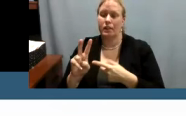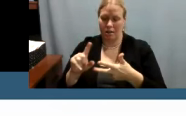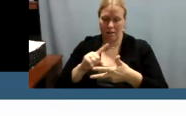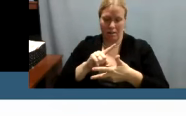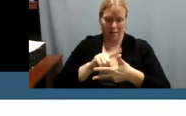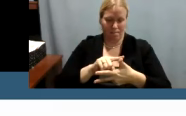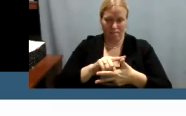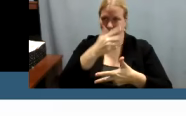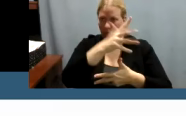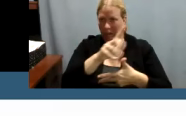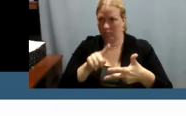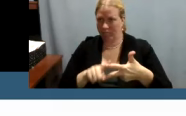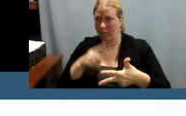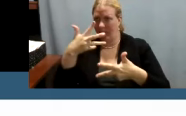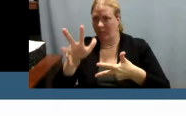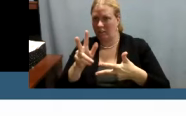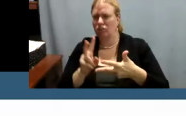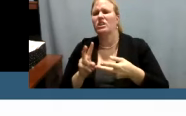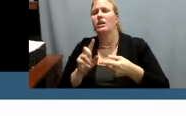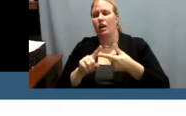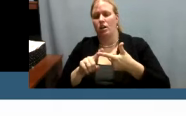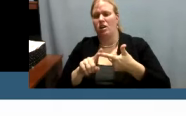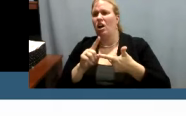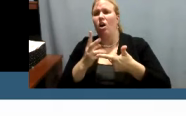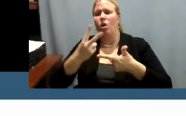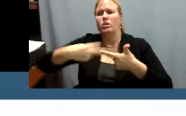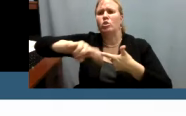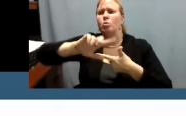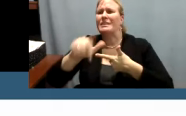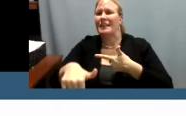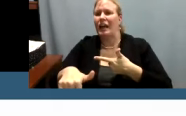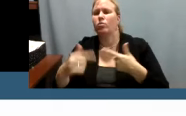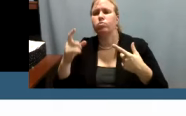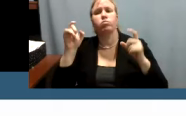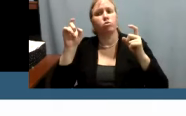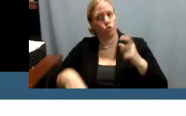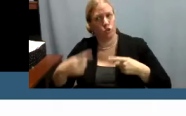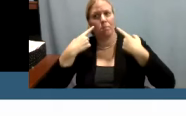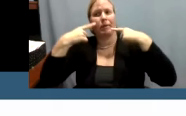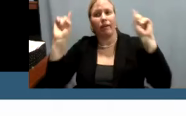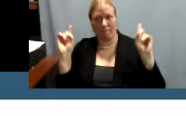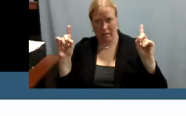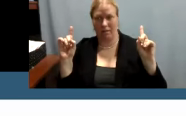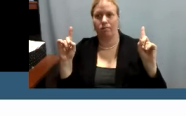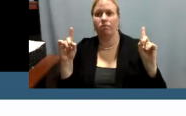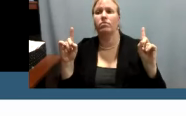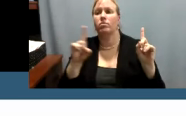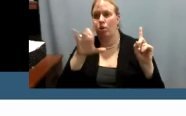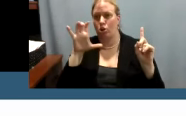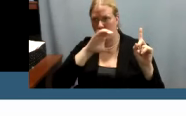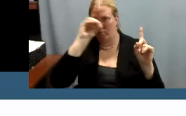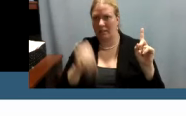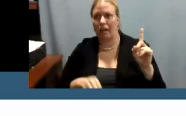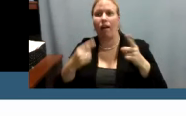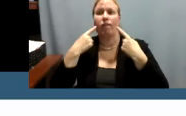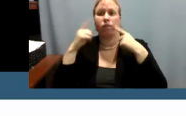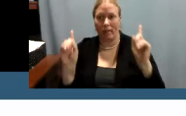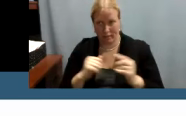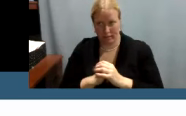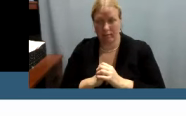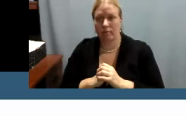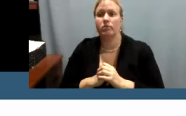vaccinated um as with any other vaccine it's not 100 effective and given the current um limited information on how